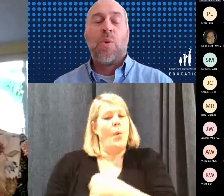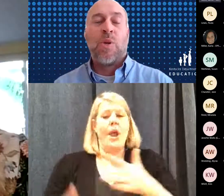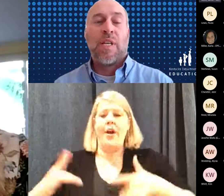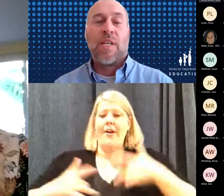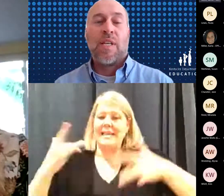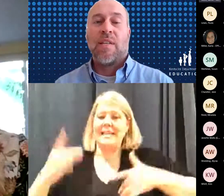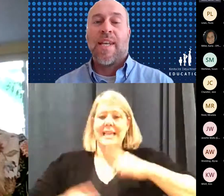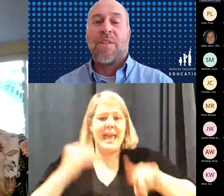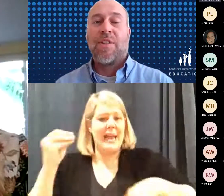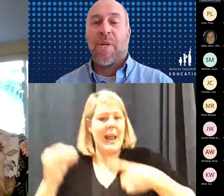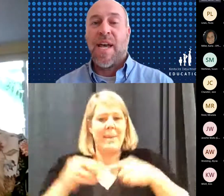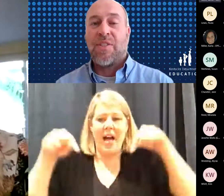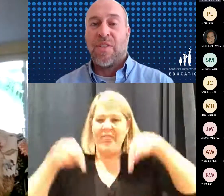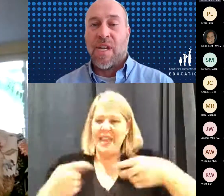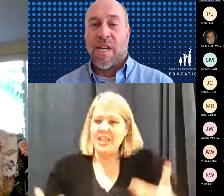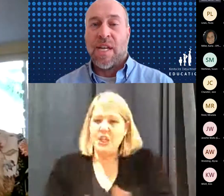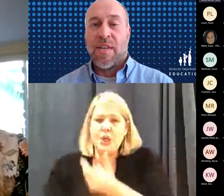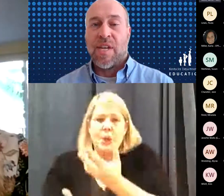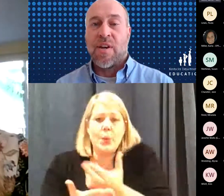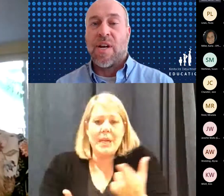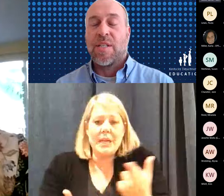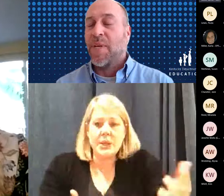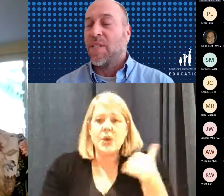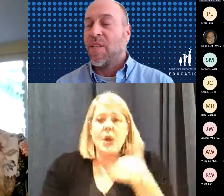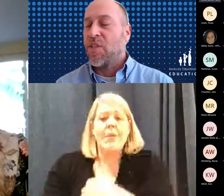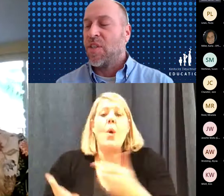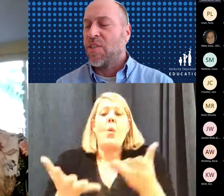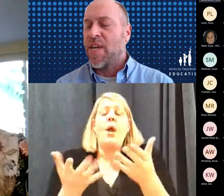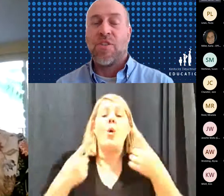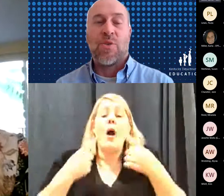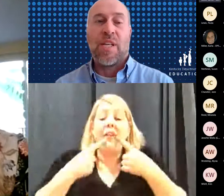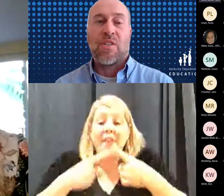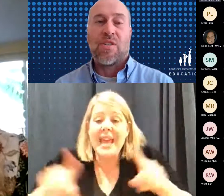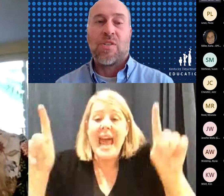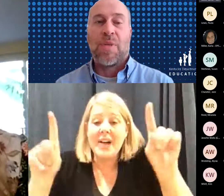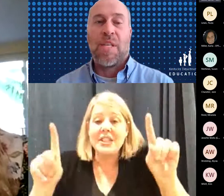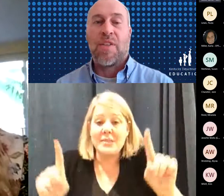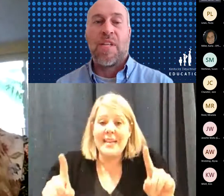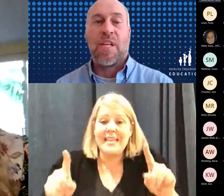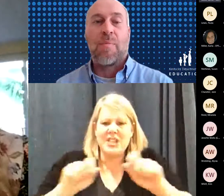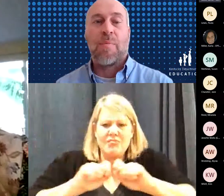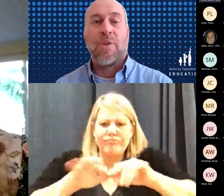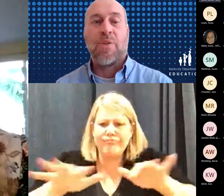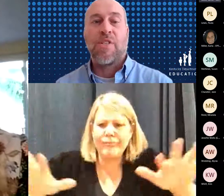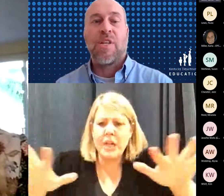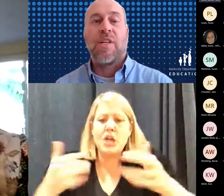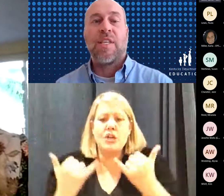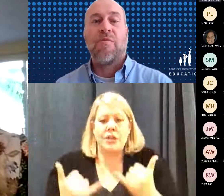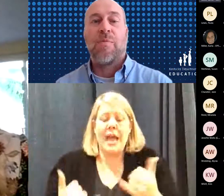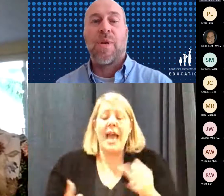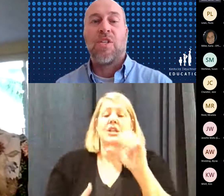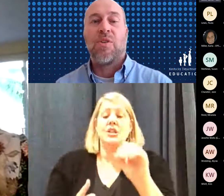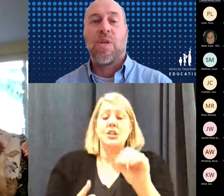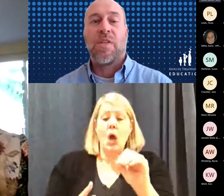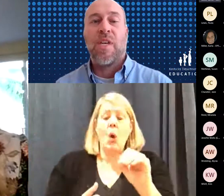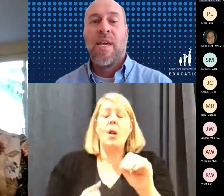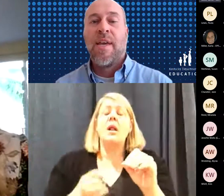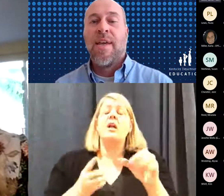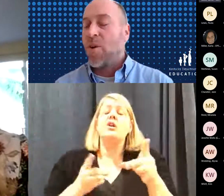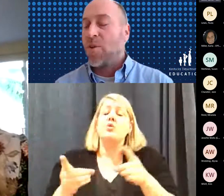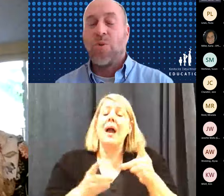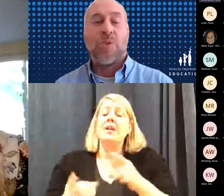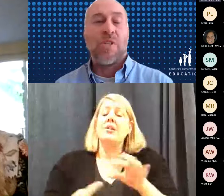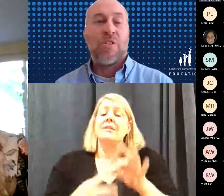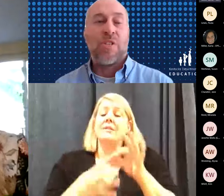and we want to get the announcement out today. And then our expectation is that directors begin to think about who they're sharing the information